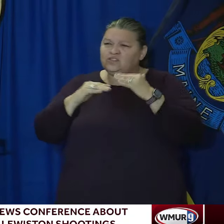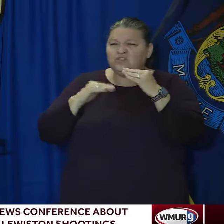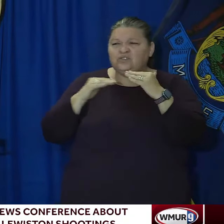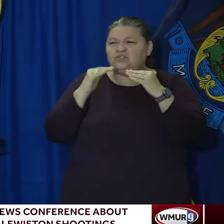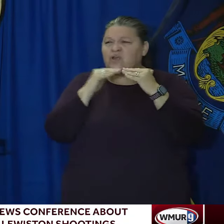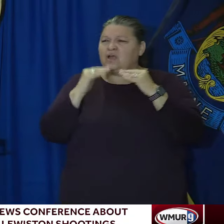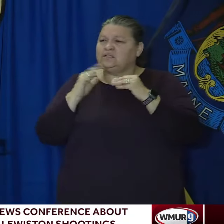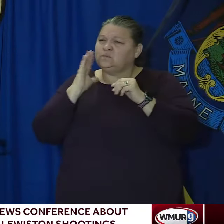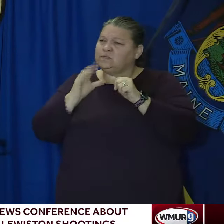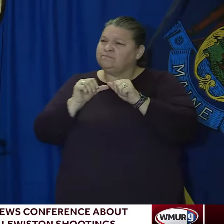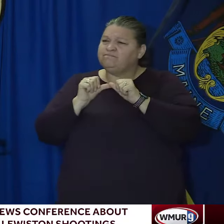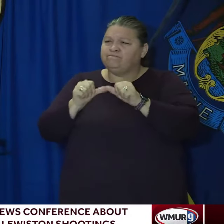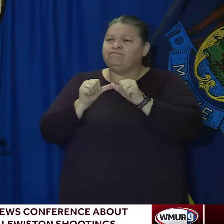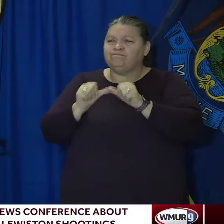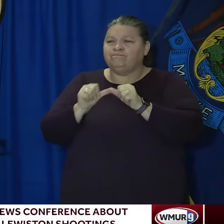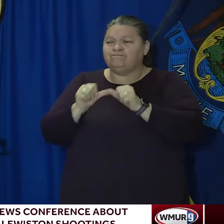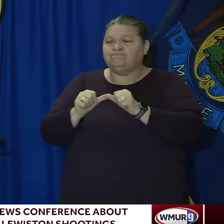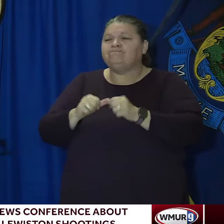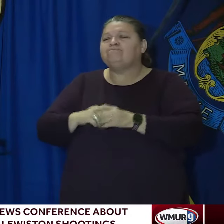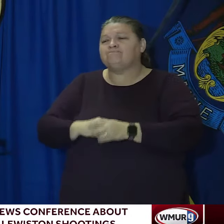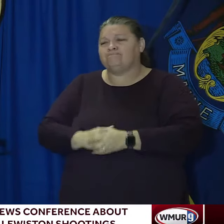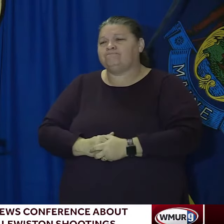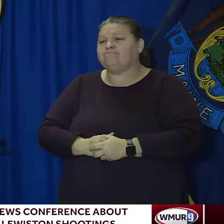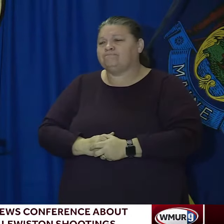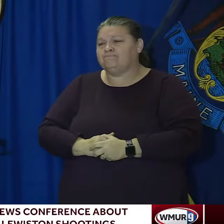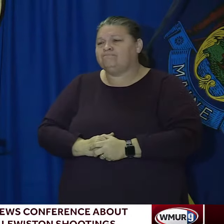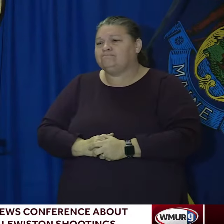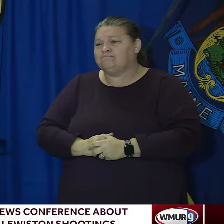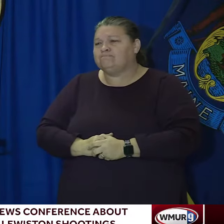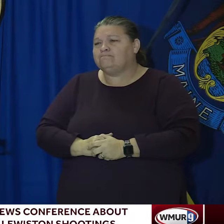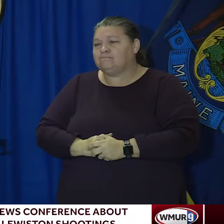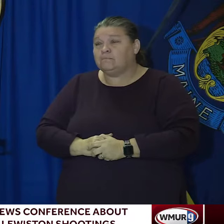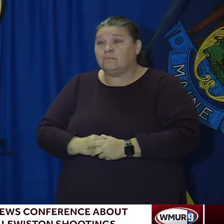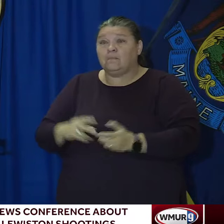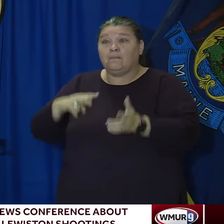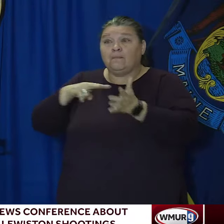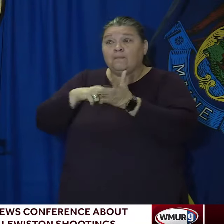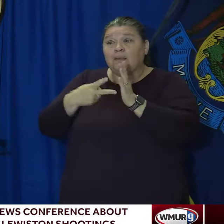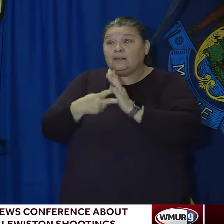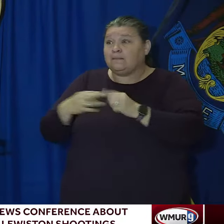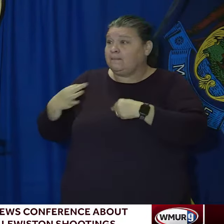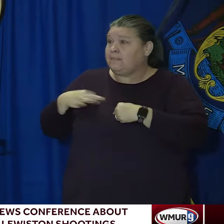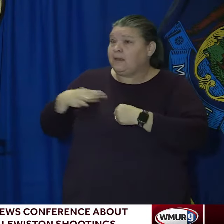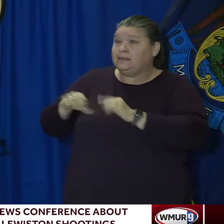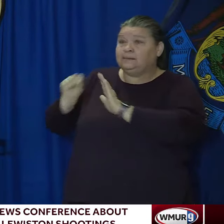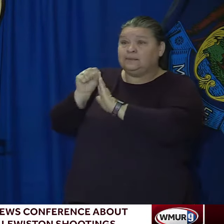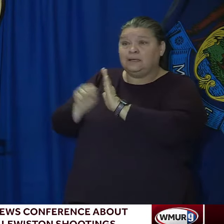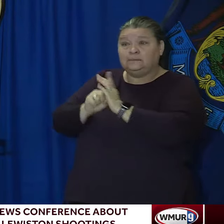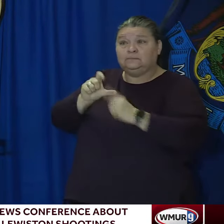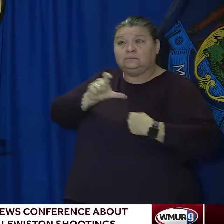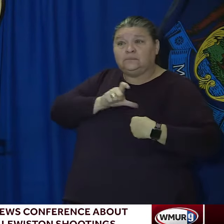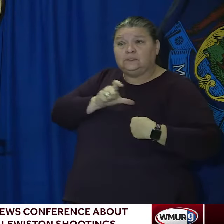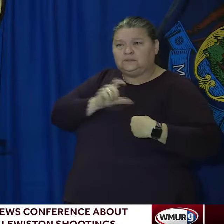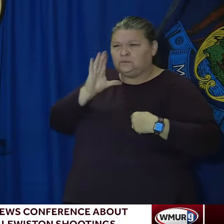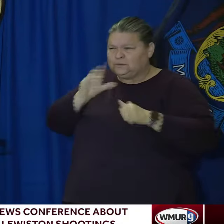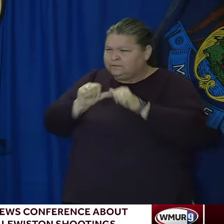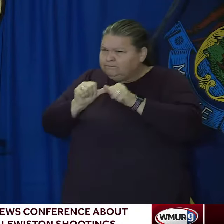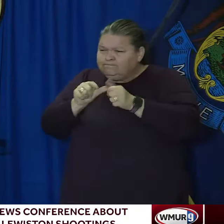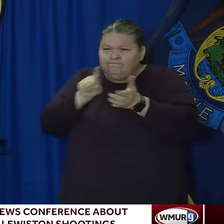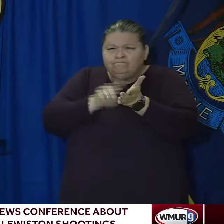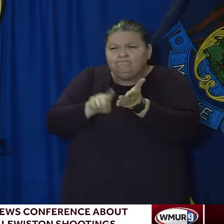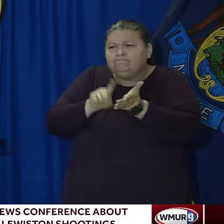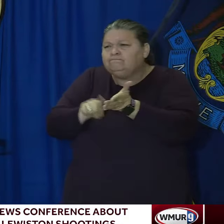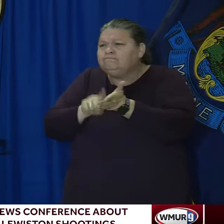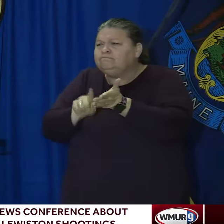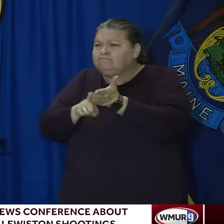To that end, the Maine State Police are continuing their thorough investigation to determine